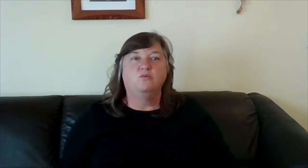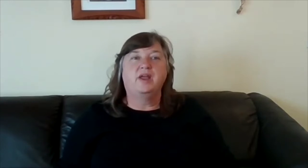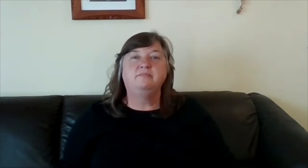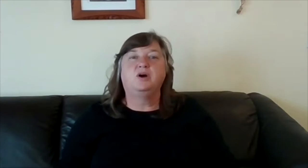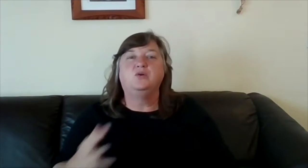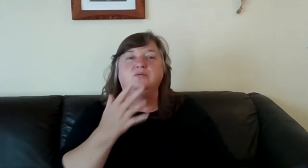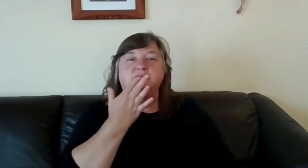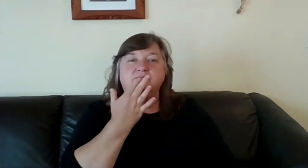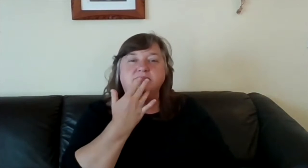Rainbow.